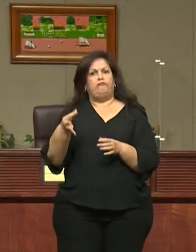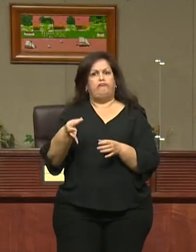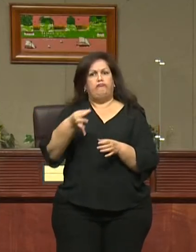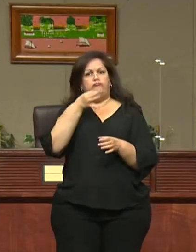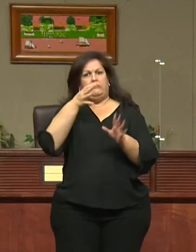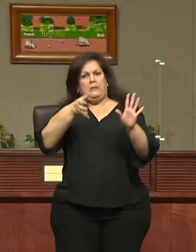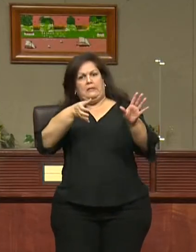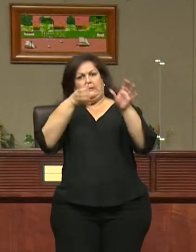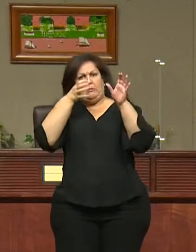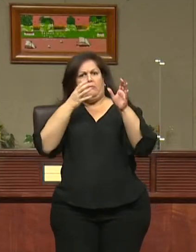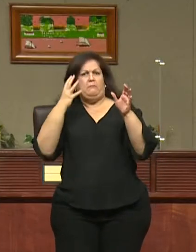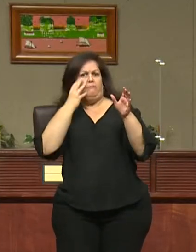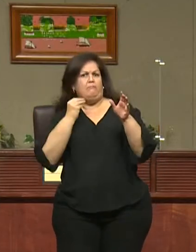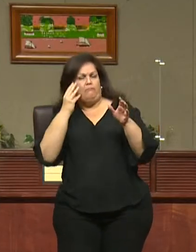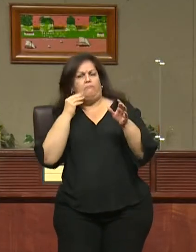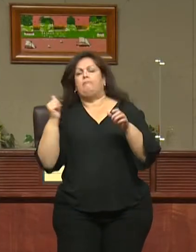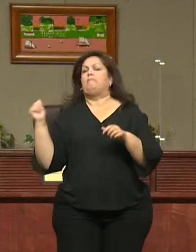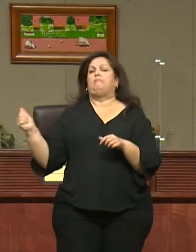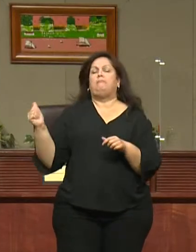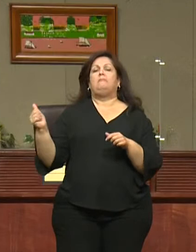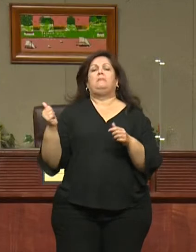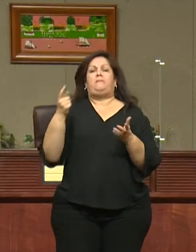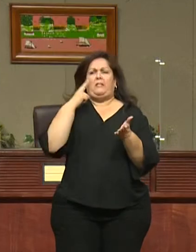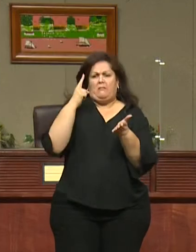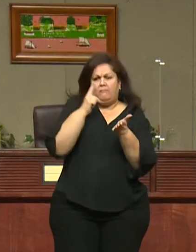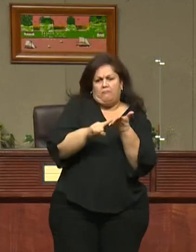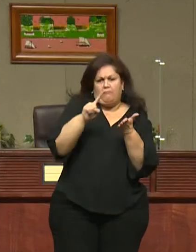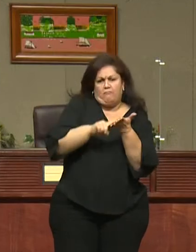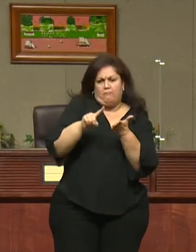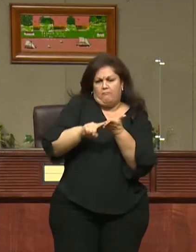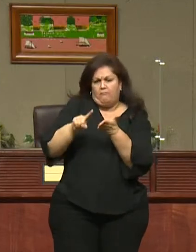experience and the research that has been done,